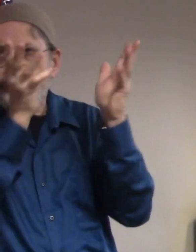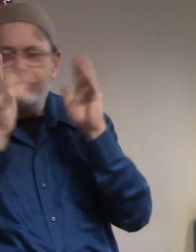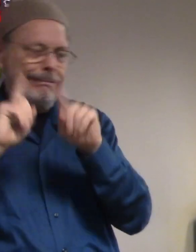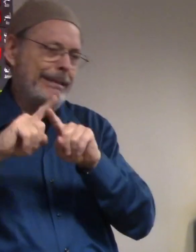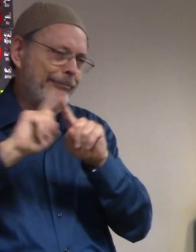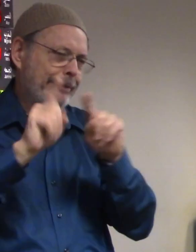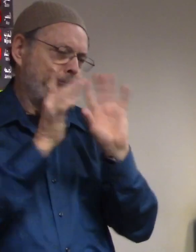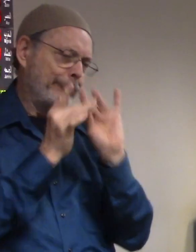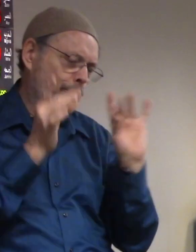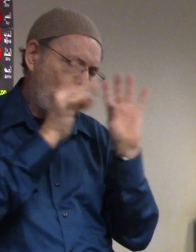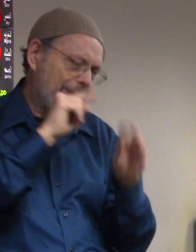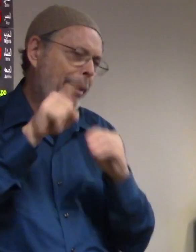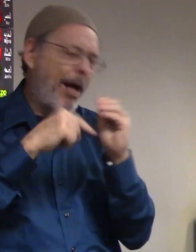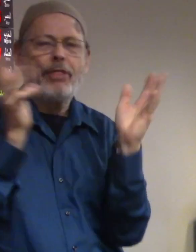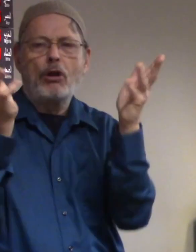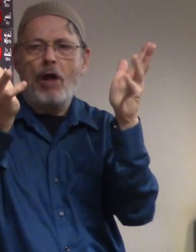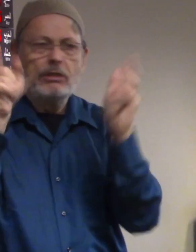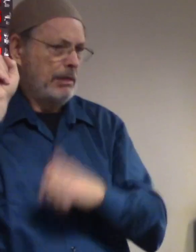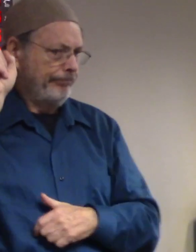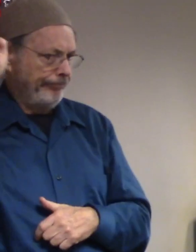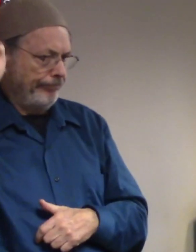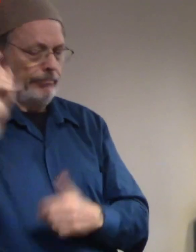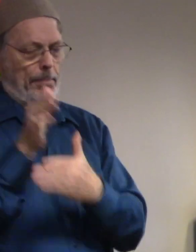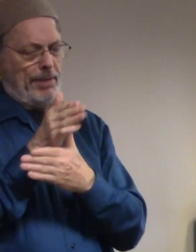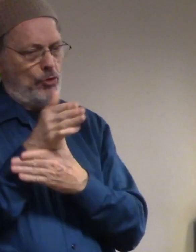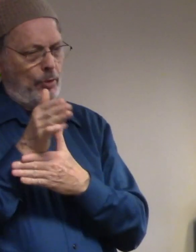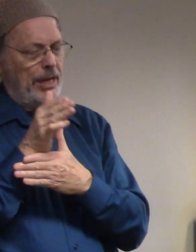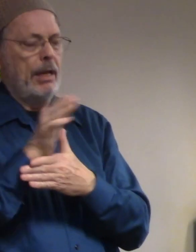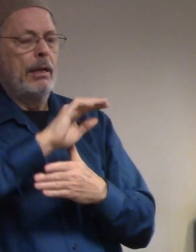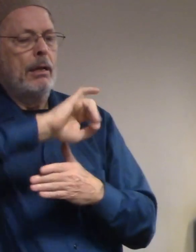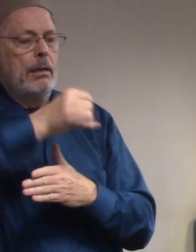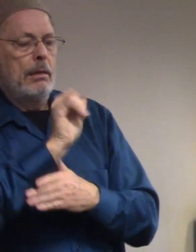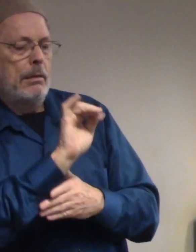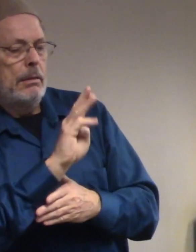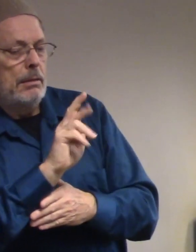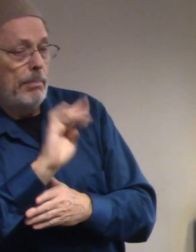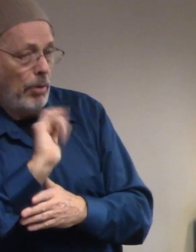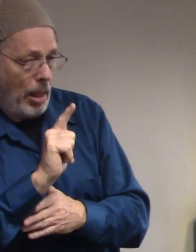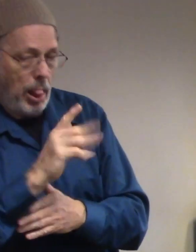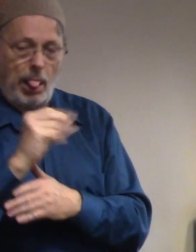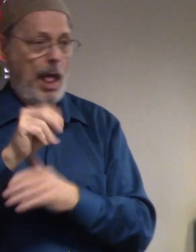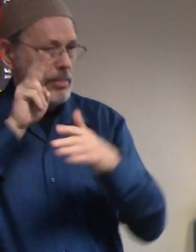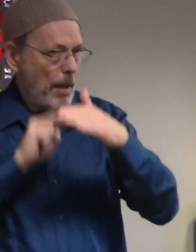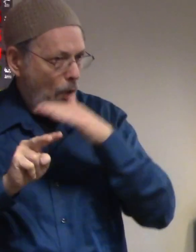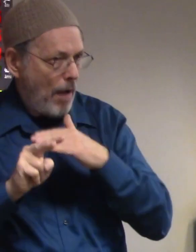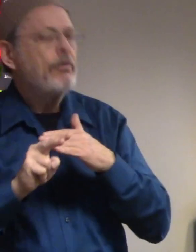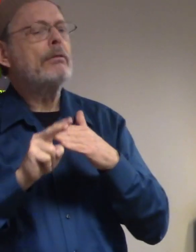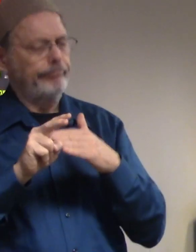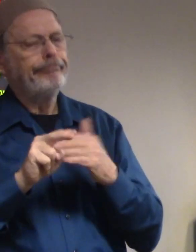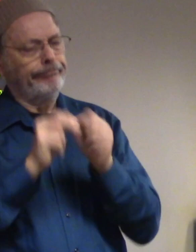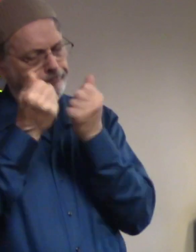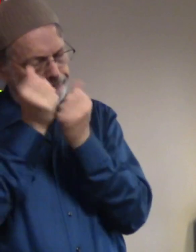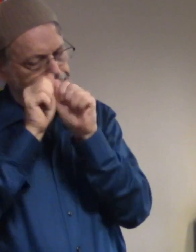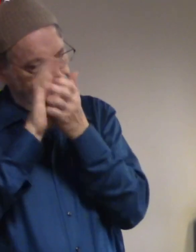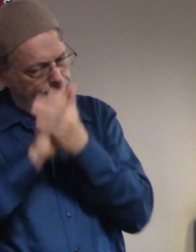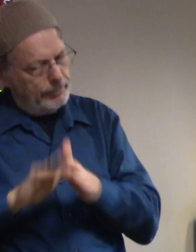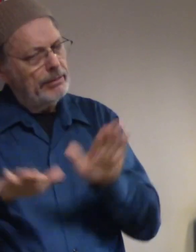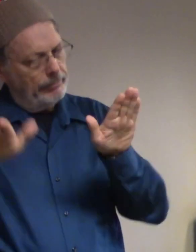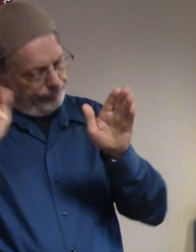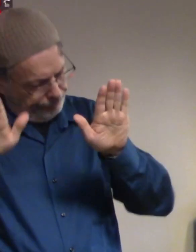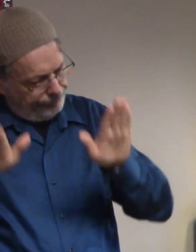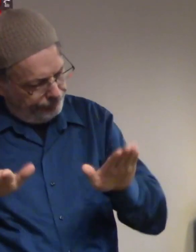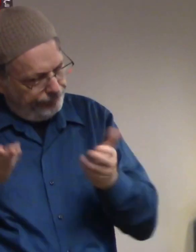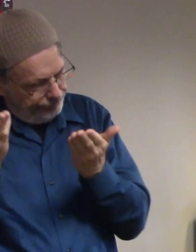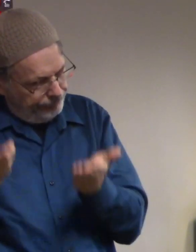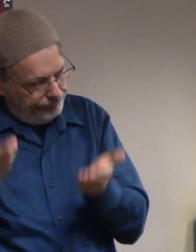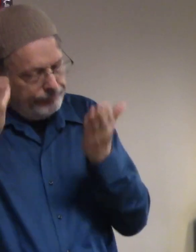variations of this, bear with me, but there's a conversation between Jibreel alayhi salam and the Prophet sallallahu alayhi wasallam, and between Allah and the Rasul sallallahu alayhi